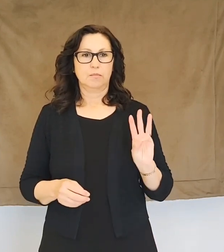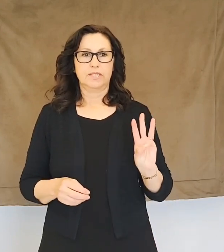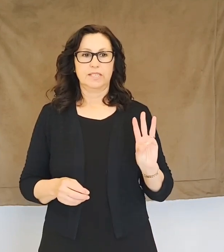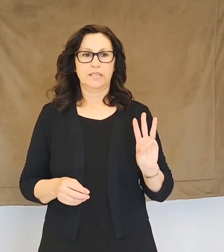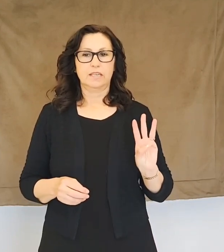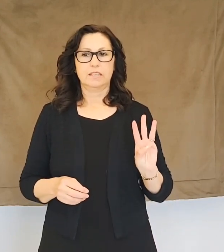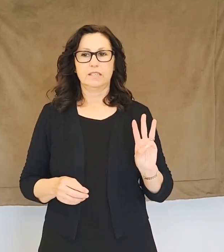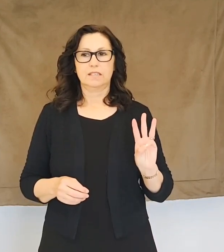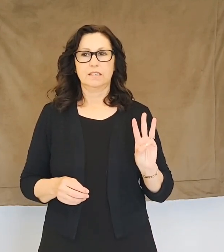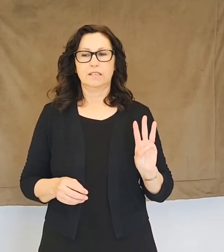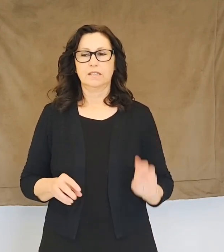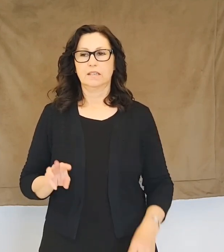Number six.